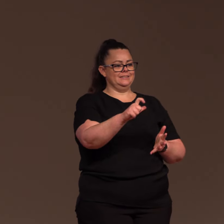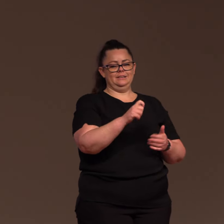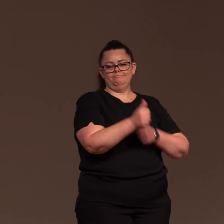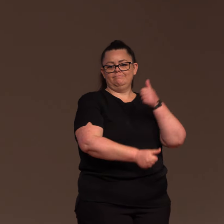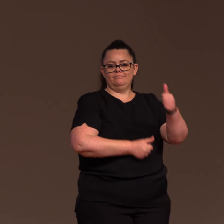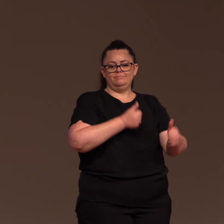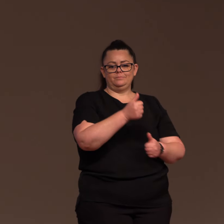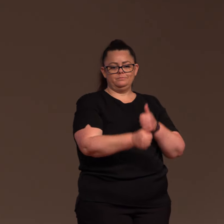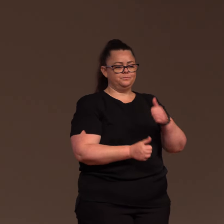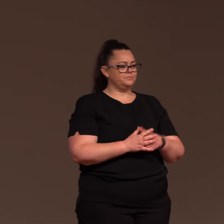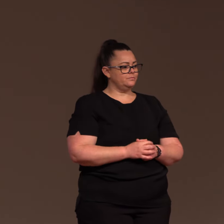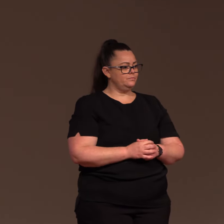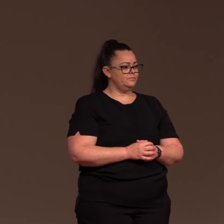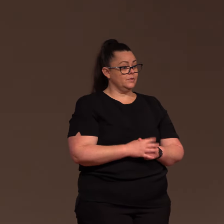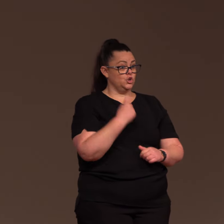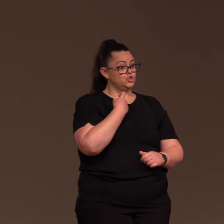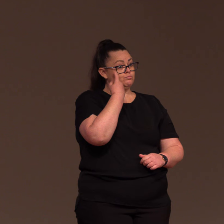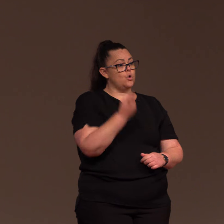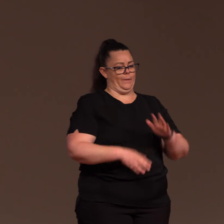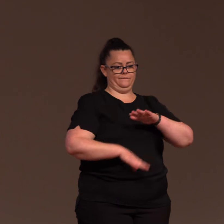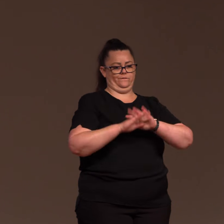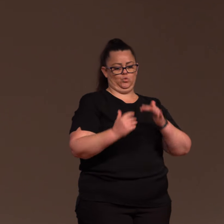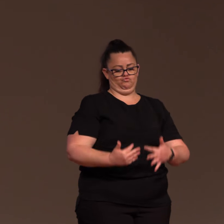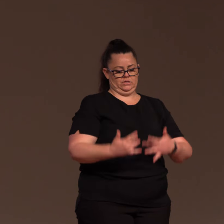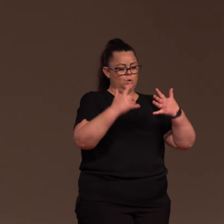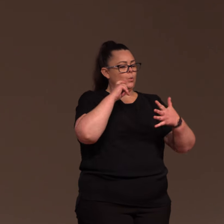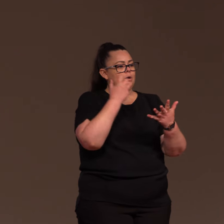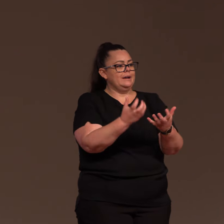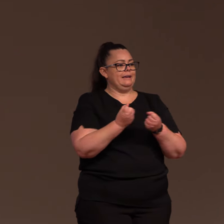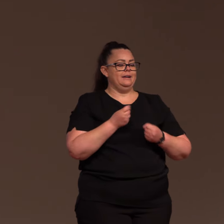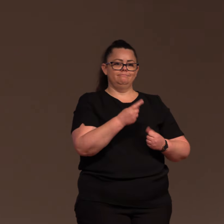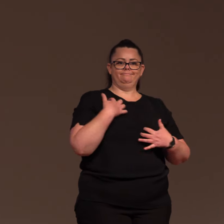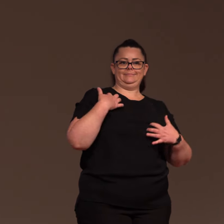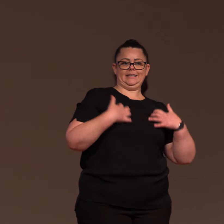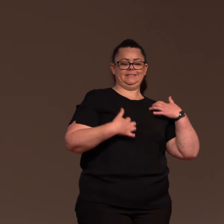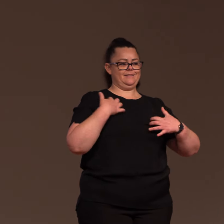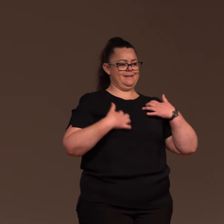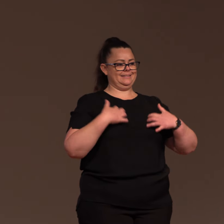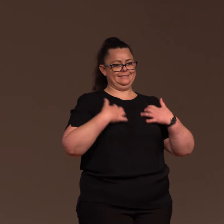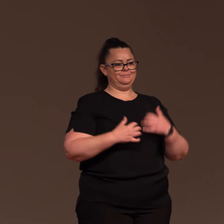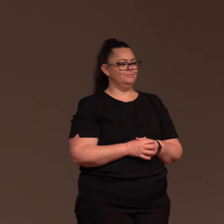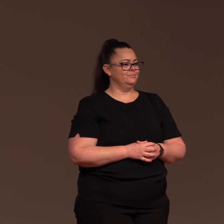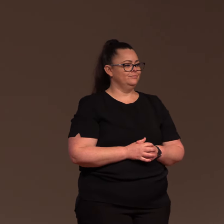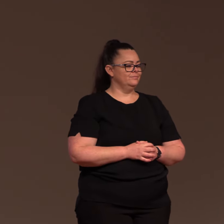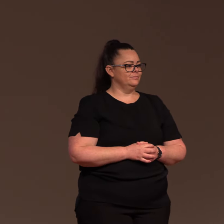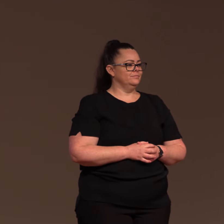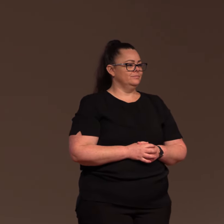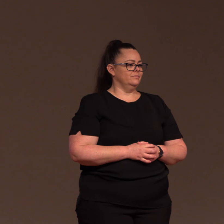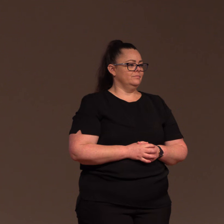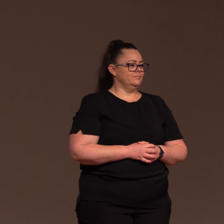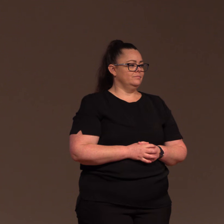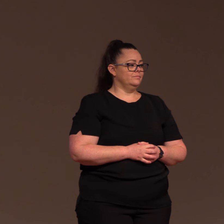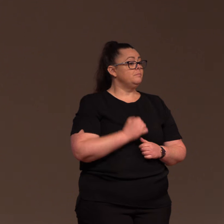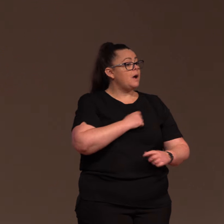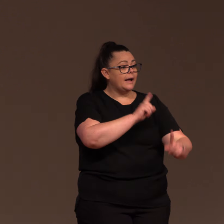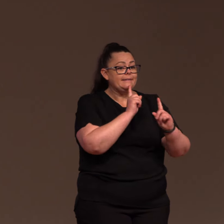results tomorrow is just the start of the next exciting chapter in your lives. My advice to you is this: use